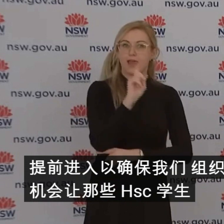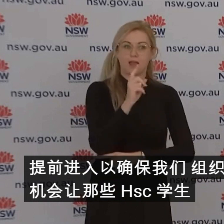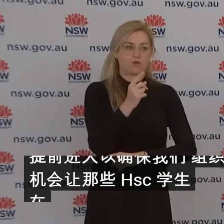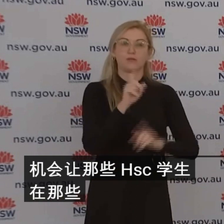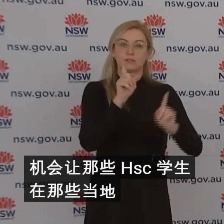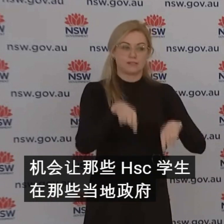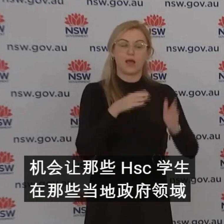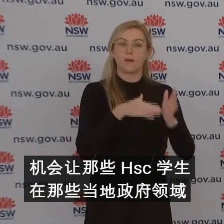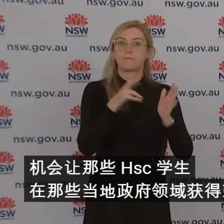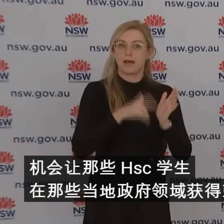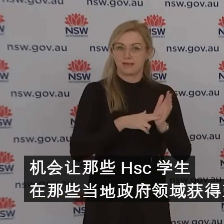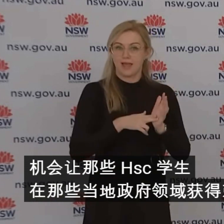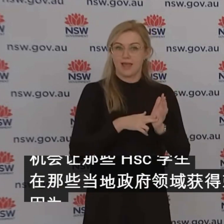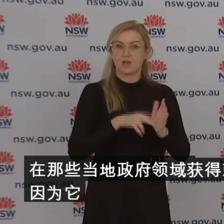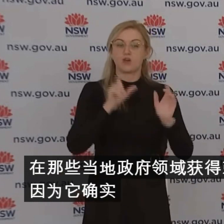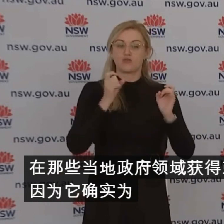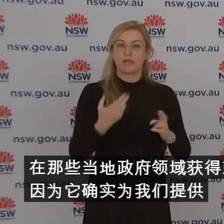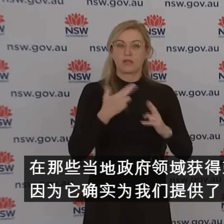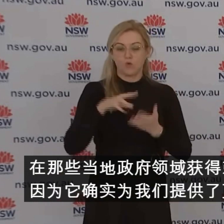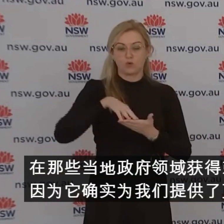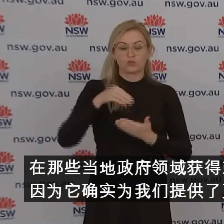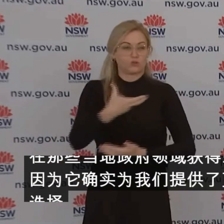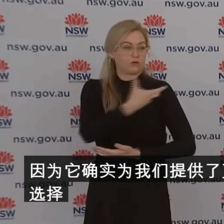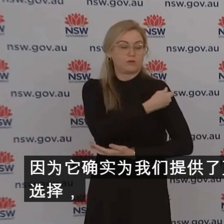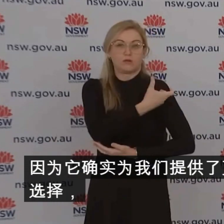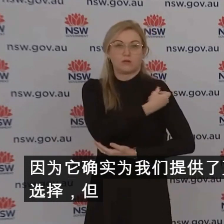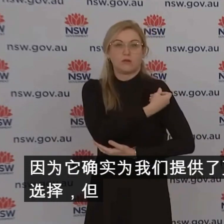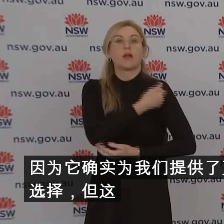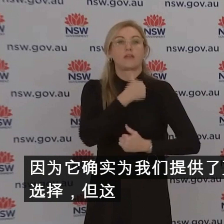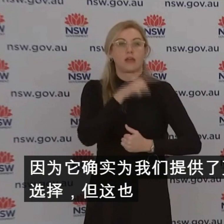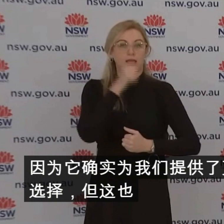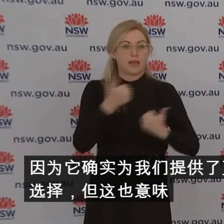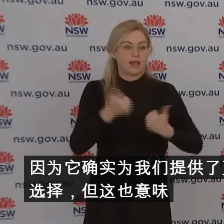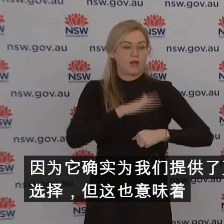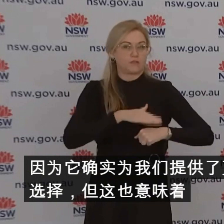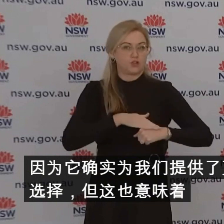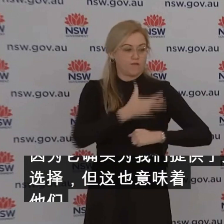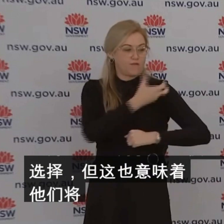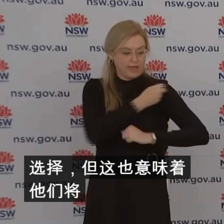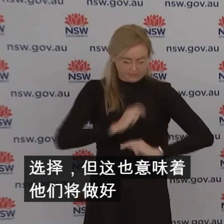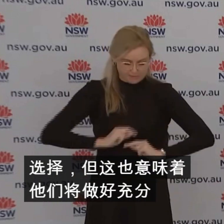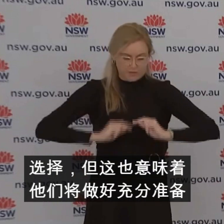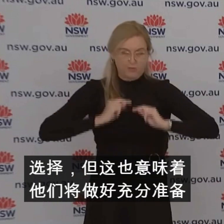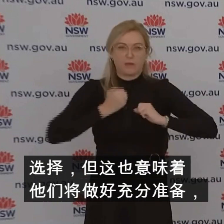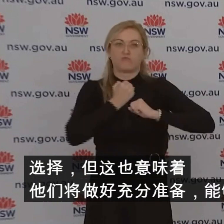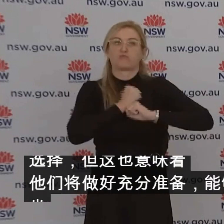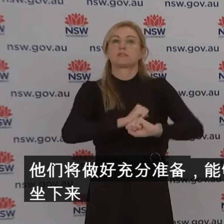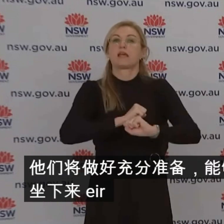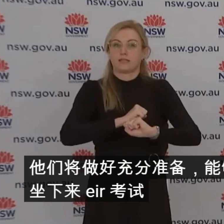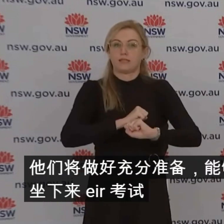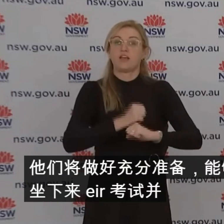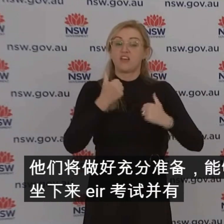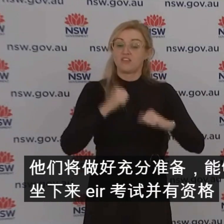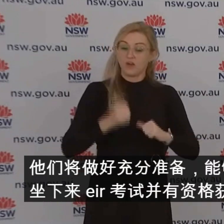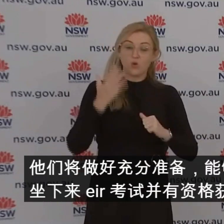HSC students to get the jab in those local government areas, because it does give us more options down the track. But it also means they'll be well prepared to be able to sit